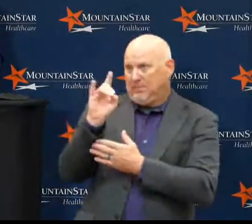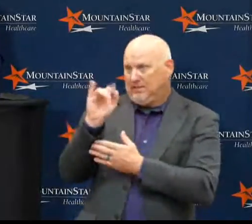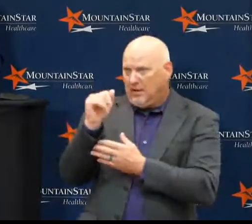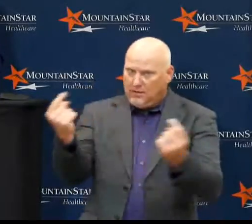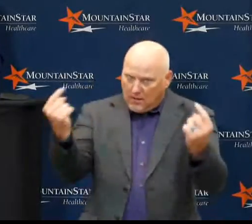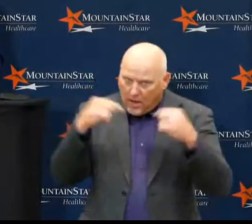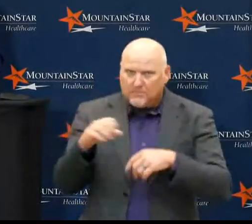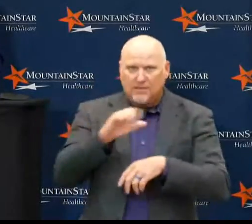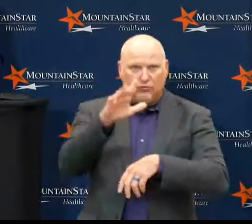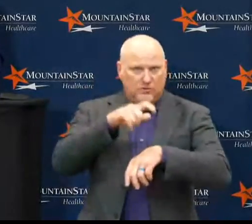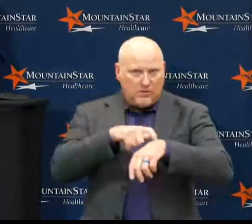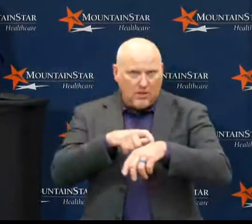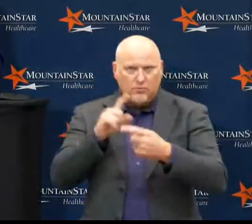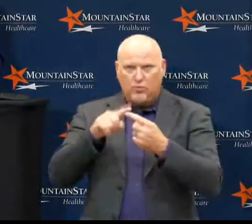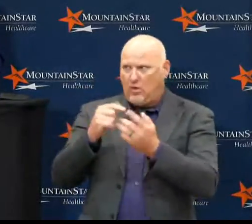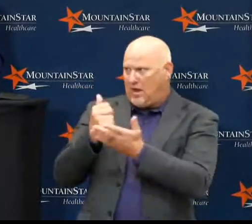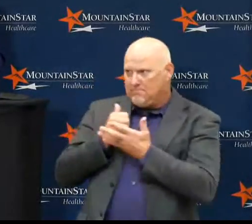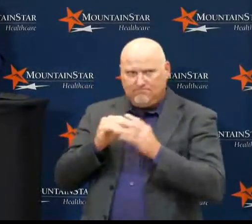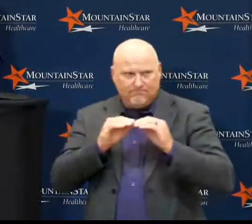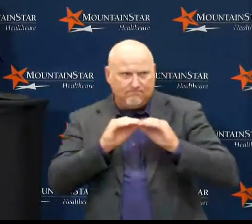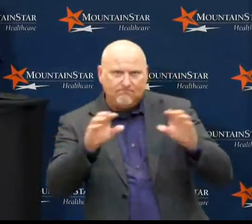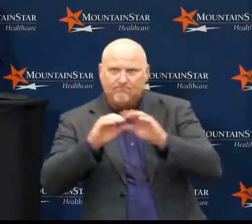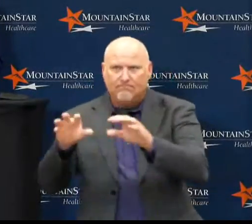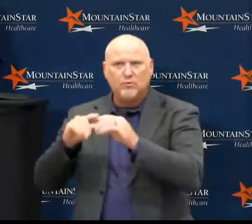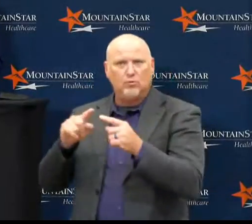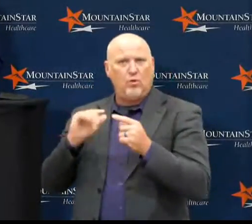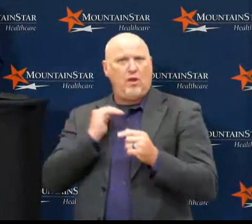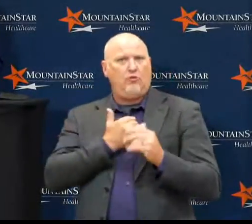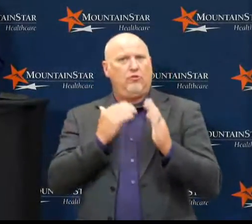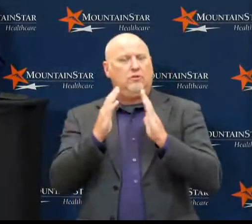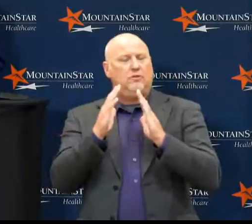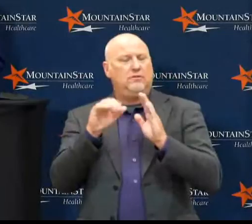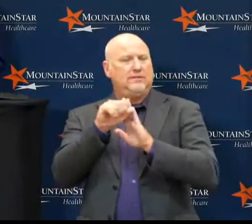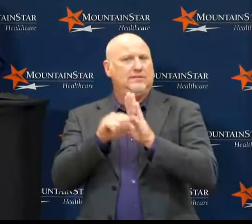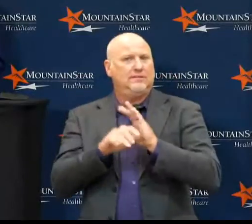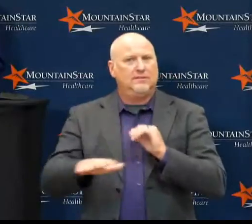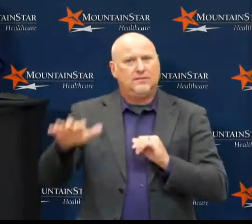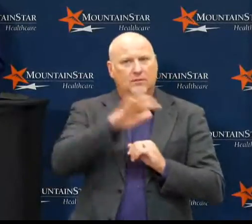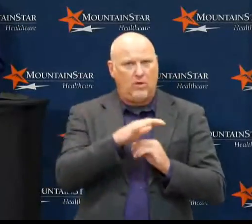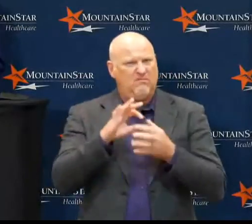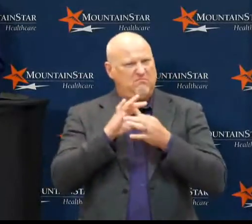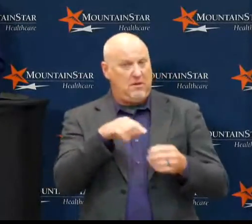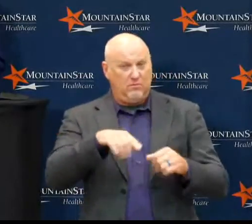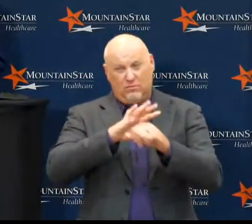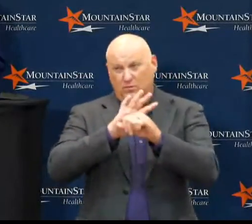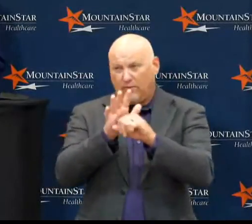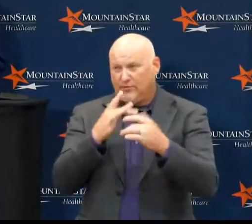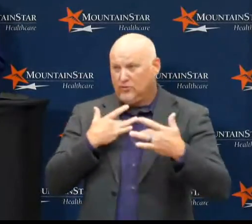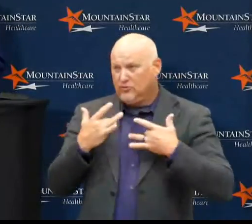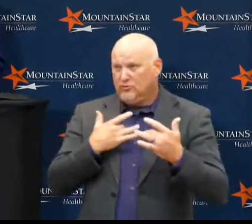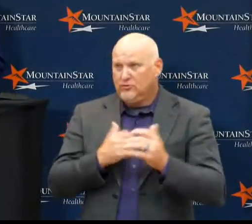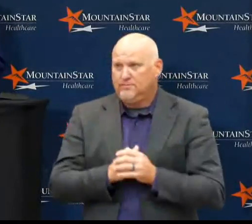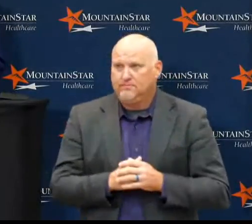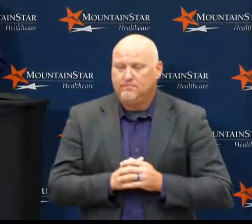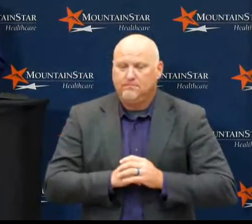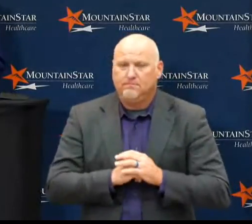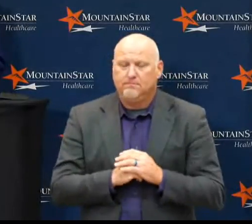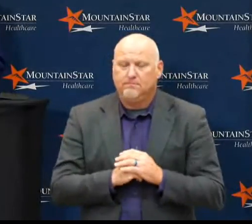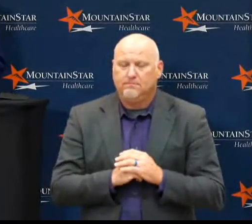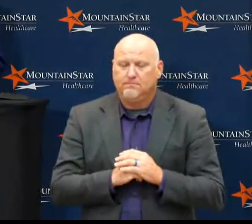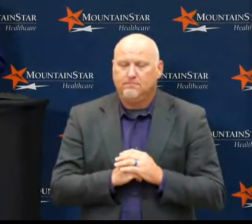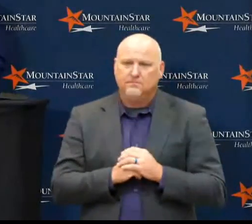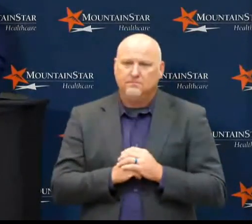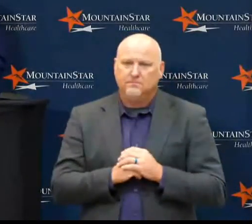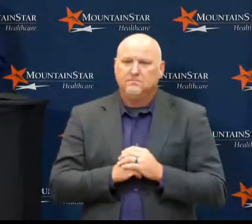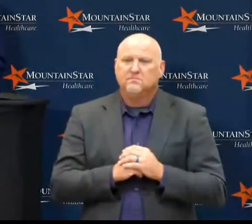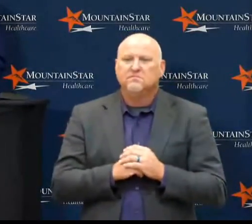spread the knowledge of this virus and what's happening in our state. We appreciate you over the